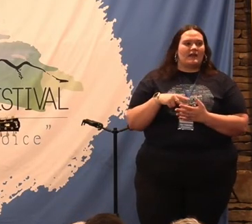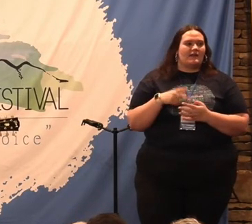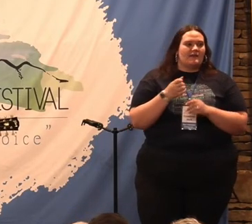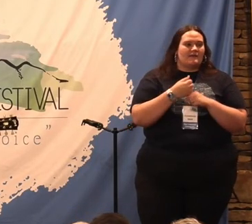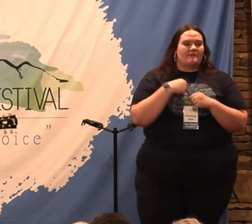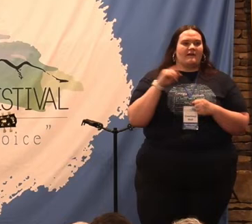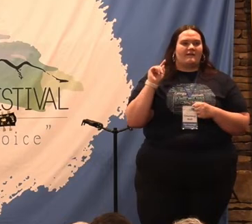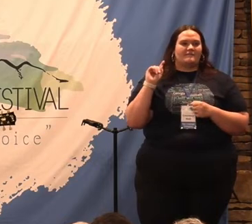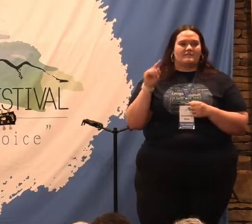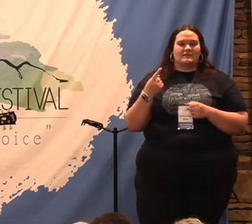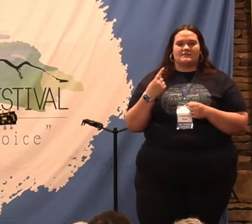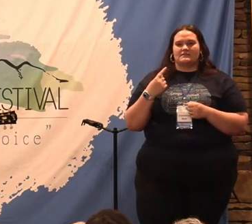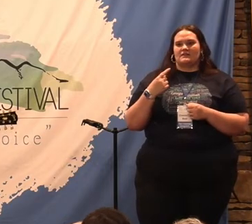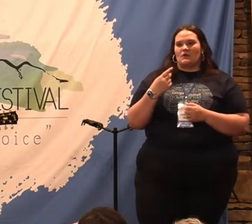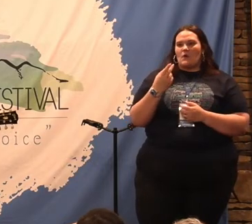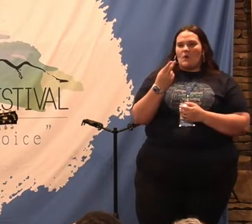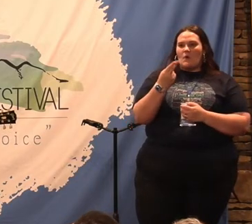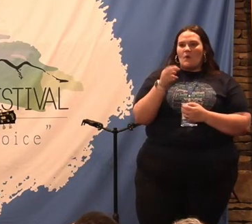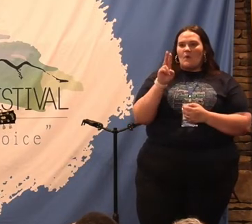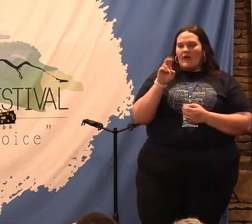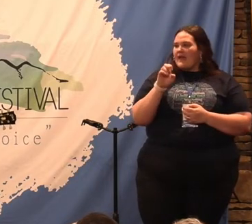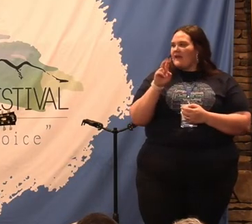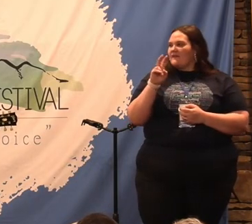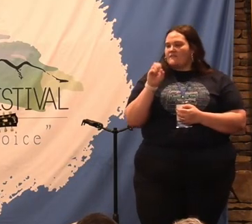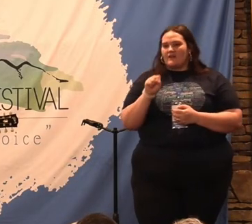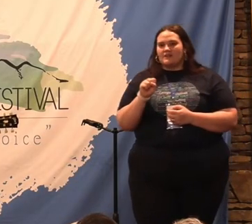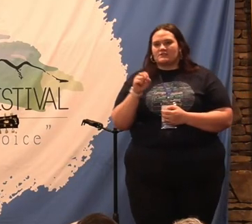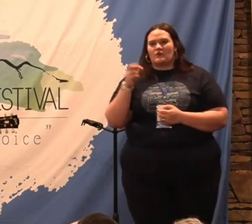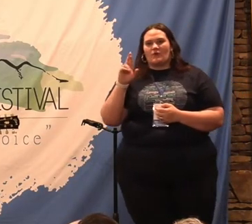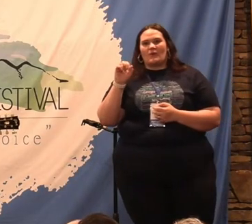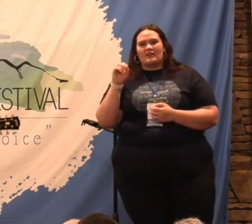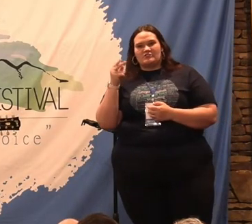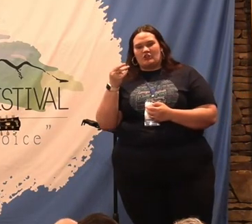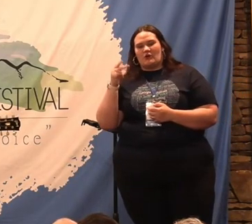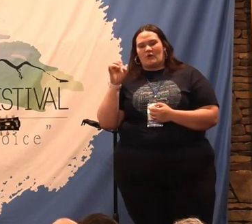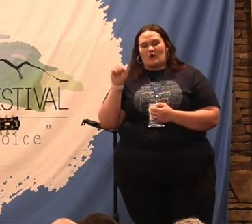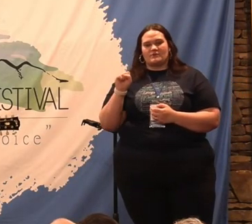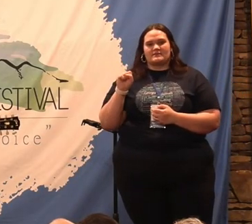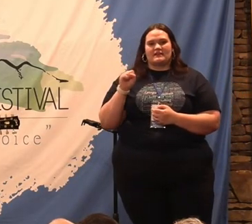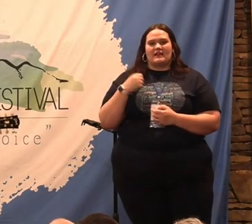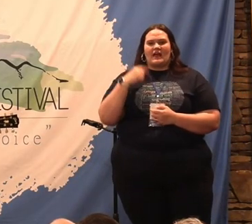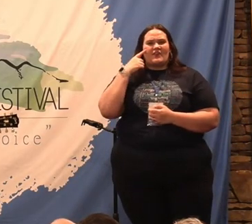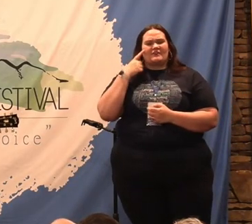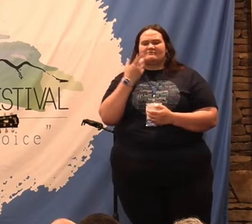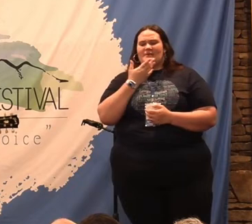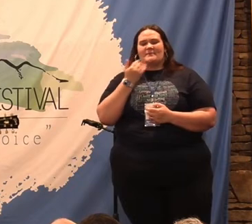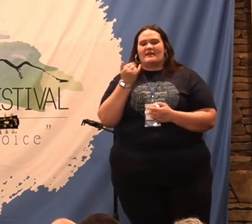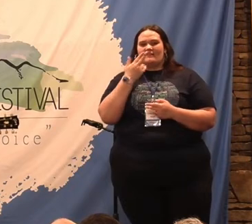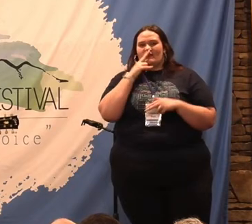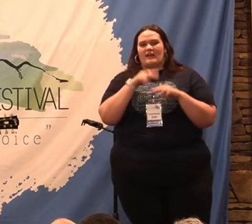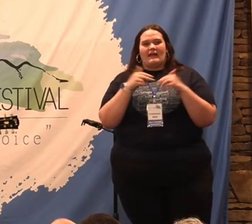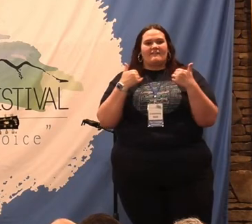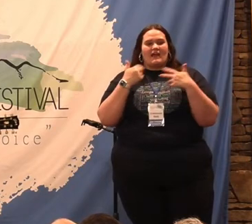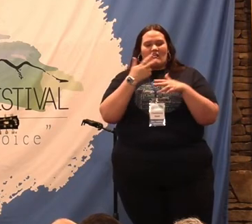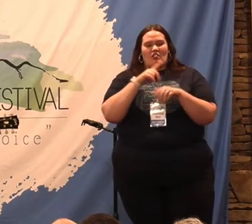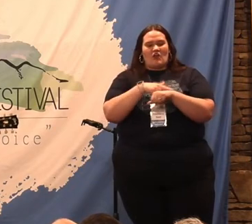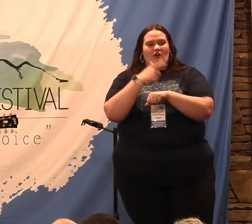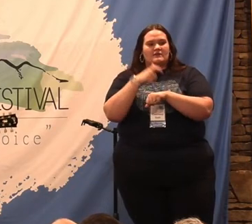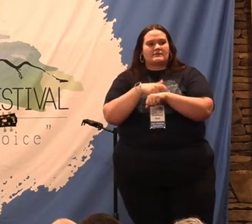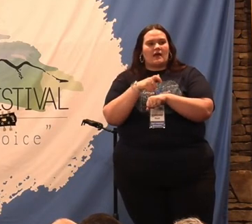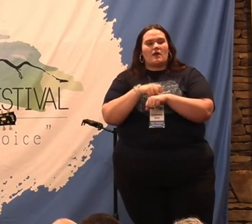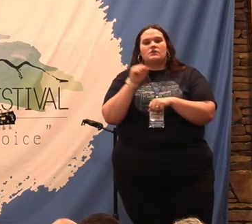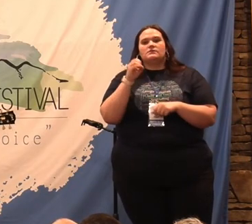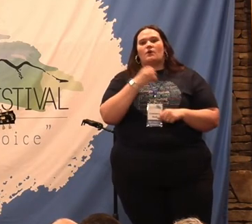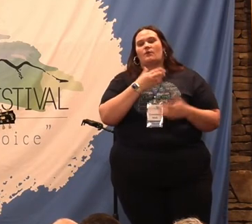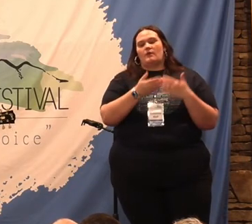huevos rancheros, and I thought, this is the best fun I've had in a long time. So we got in Steve's truck and he said, let me show you some of this country